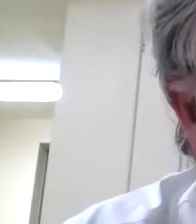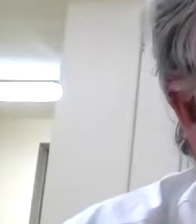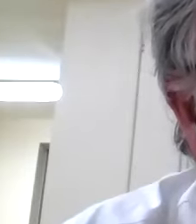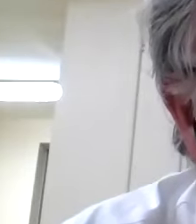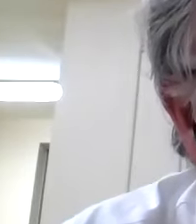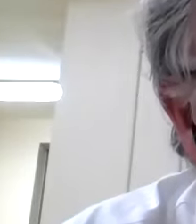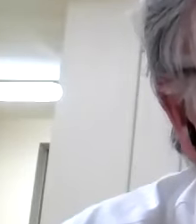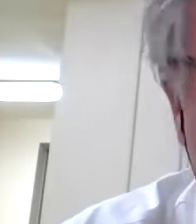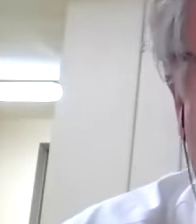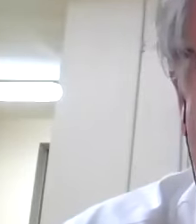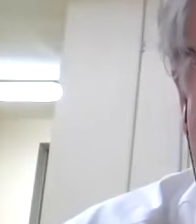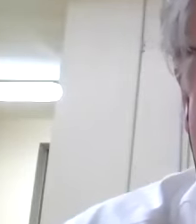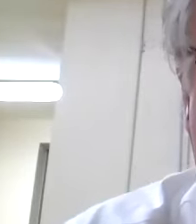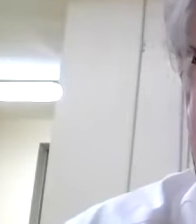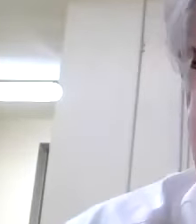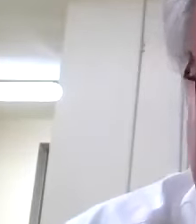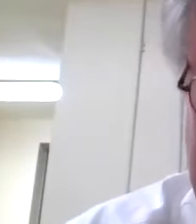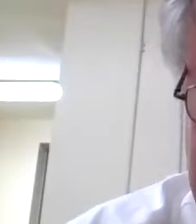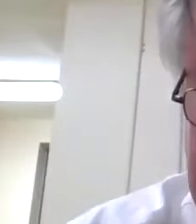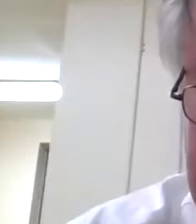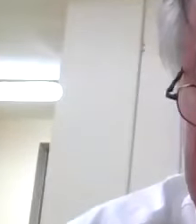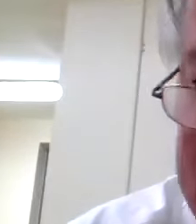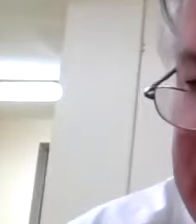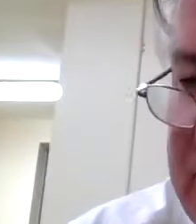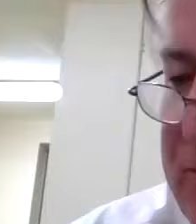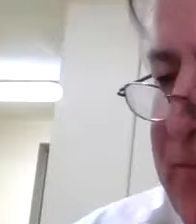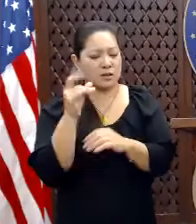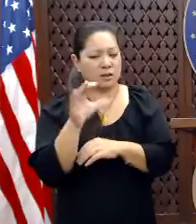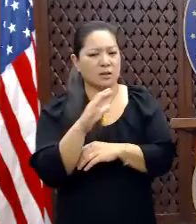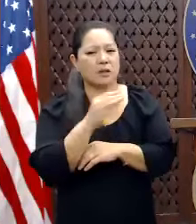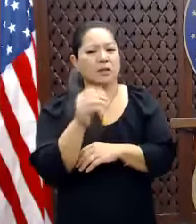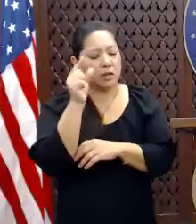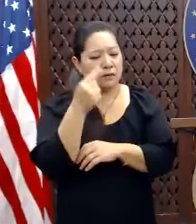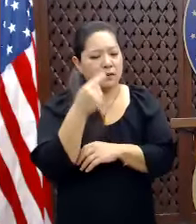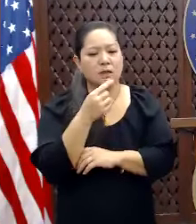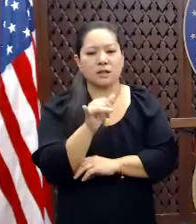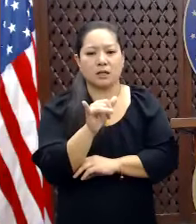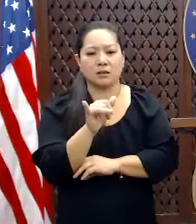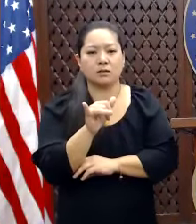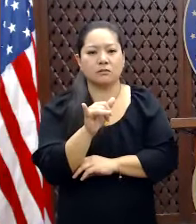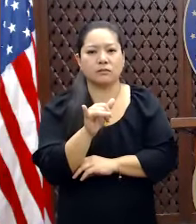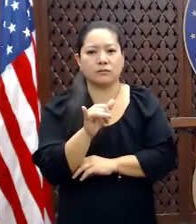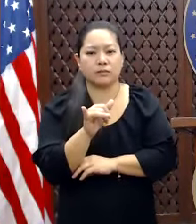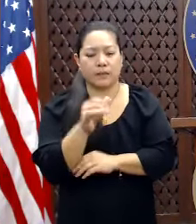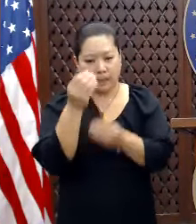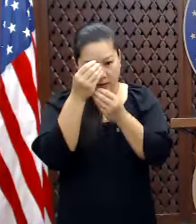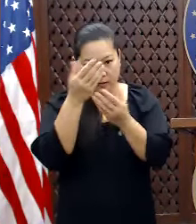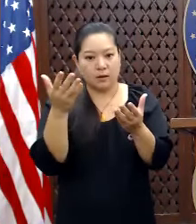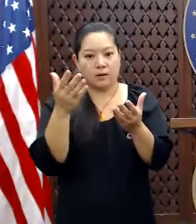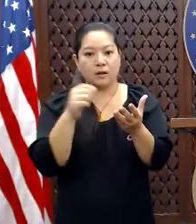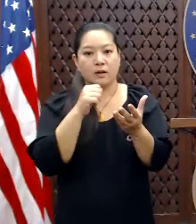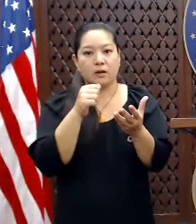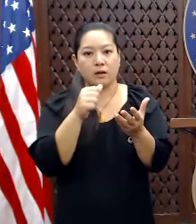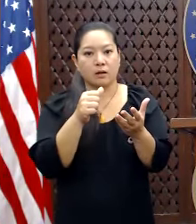bill in the House. What is your reaction to his comments? My reaction is my information is